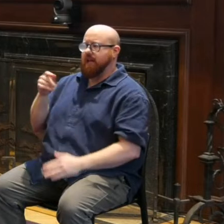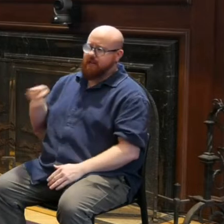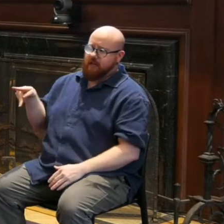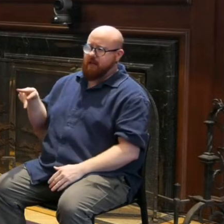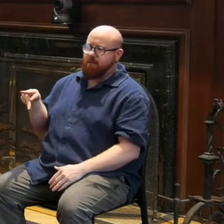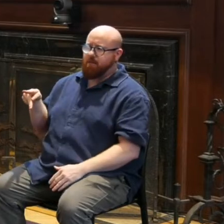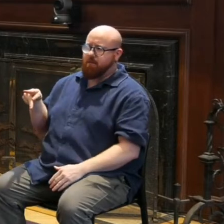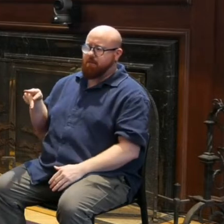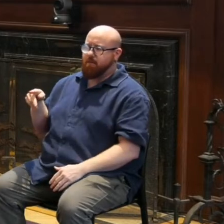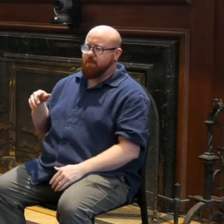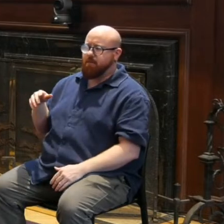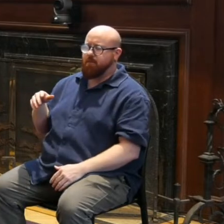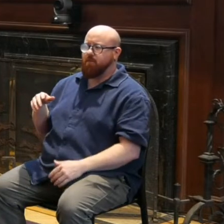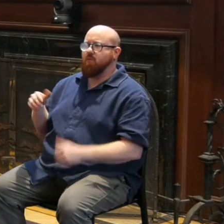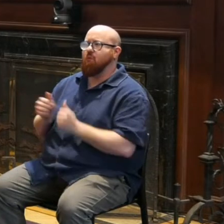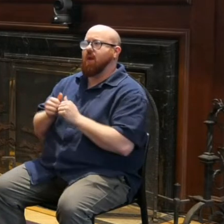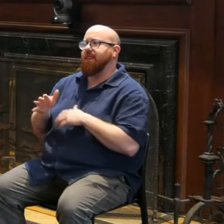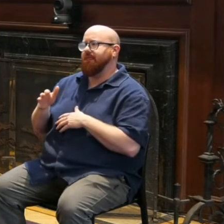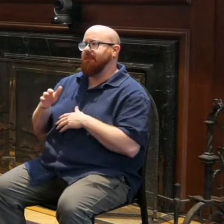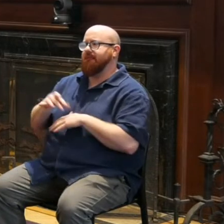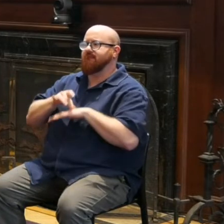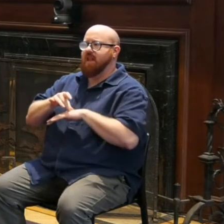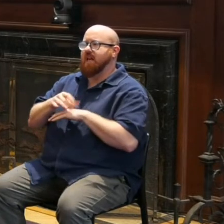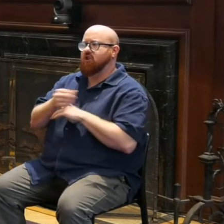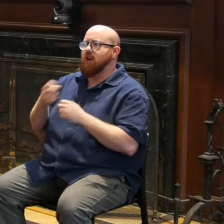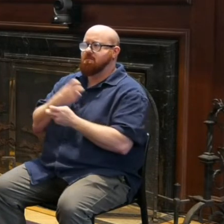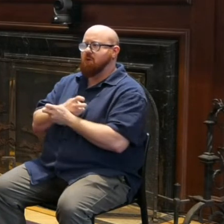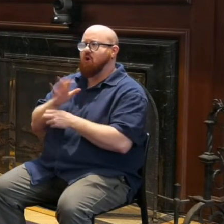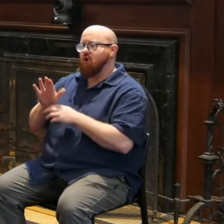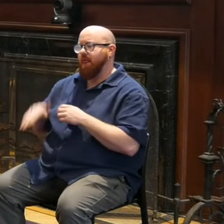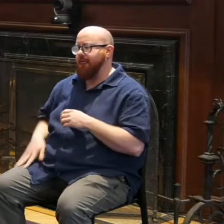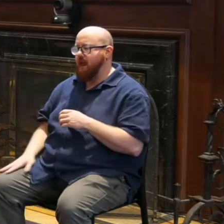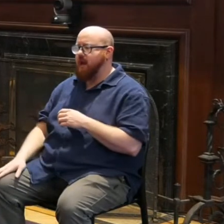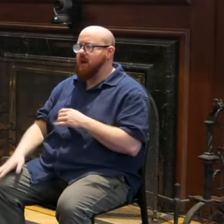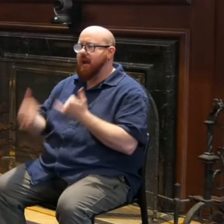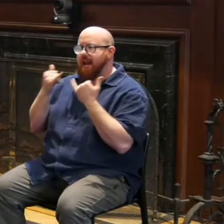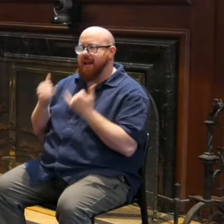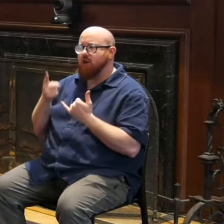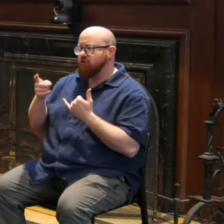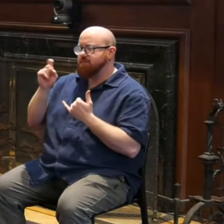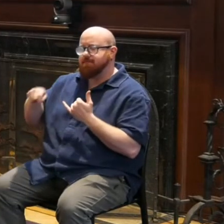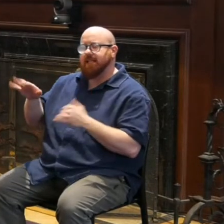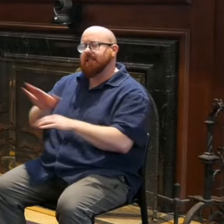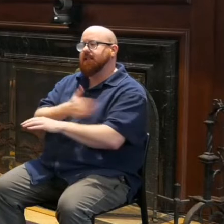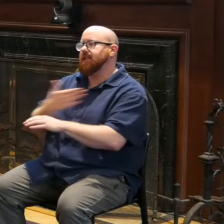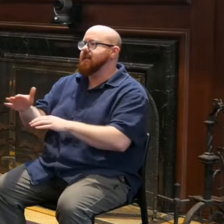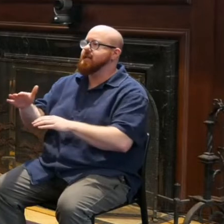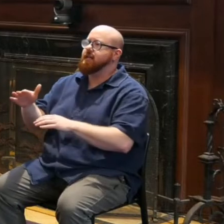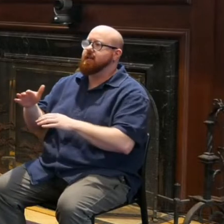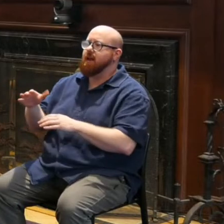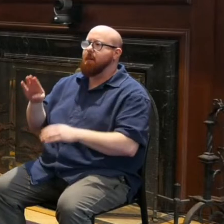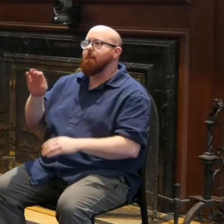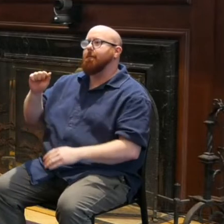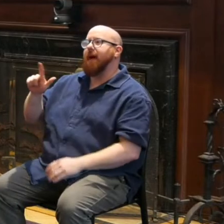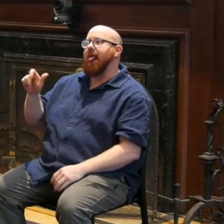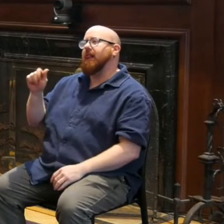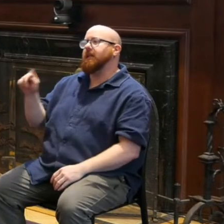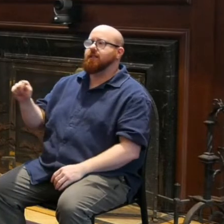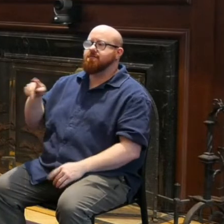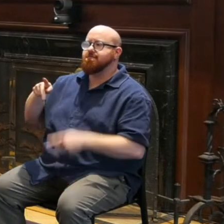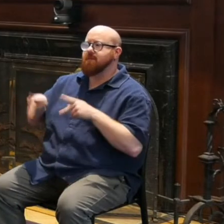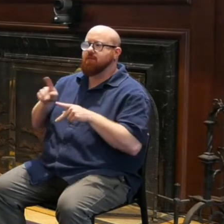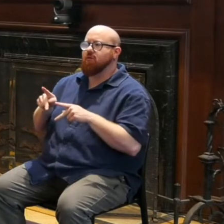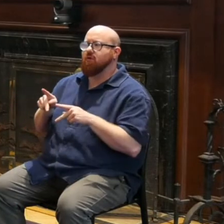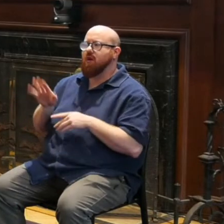bone of her leg. Now she must sing the songs of the ballast people, their voices keeping time in her